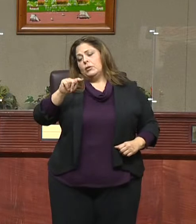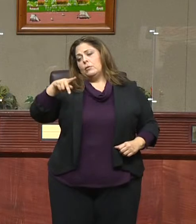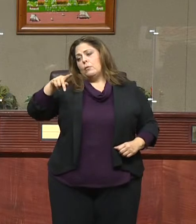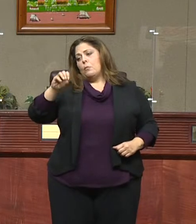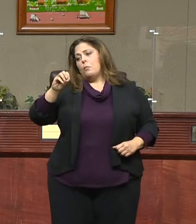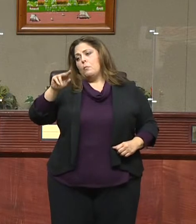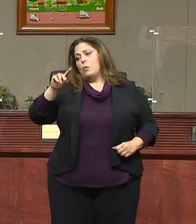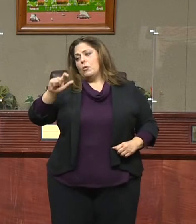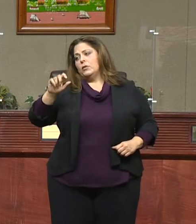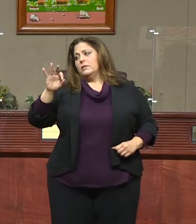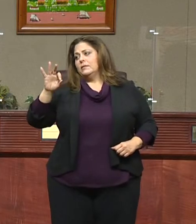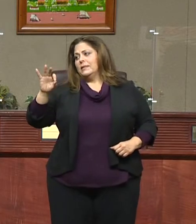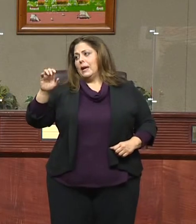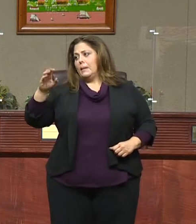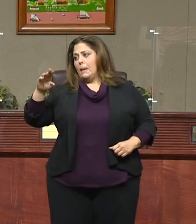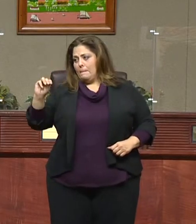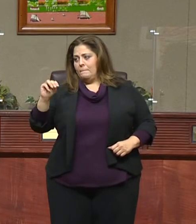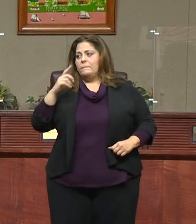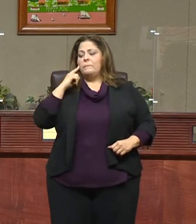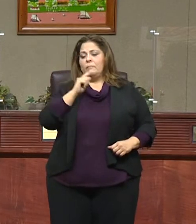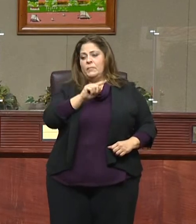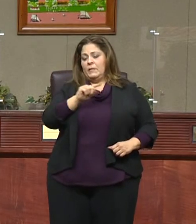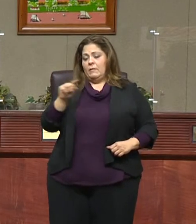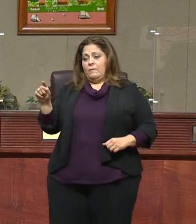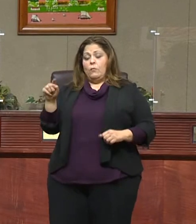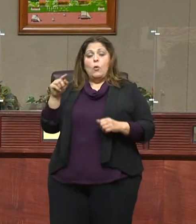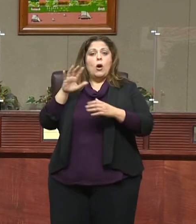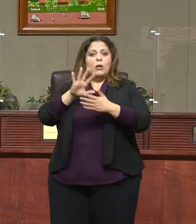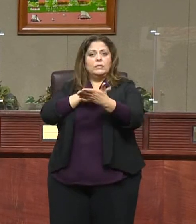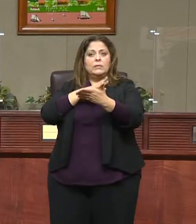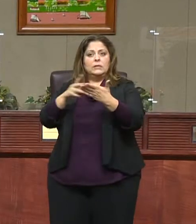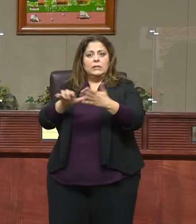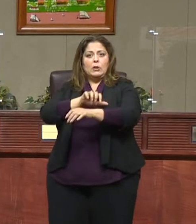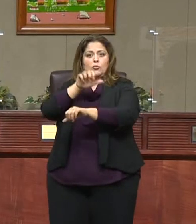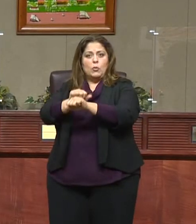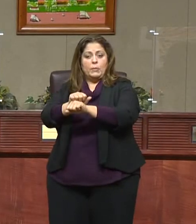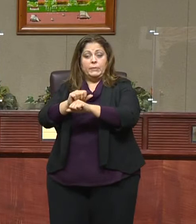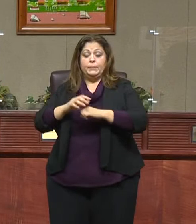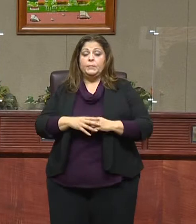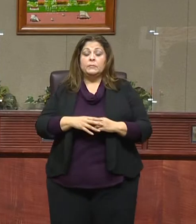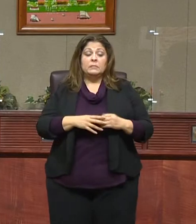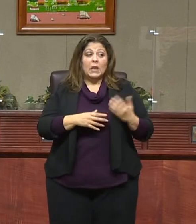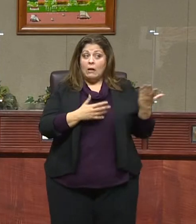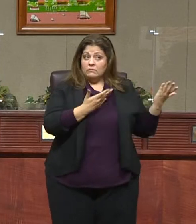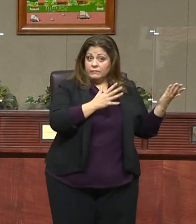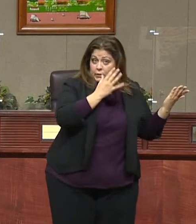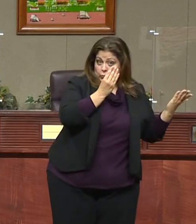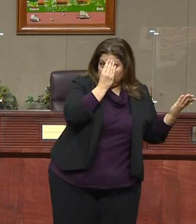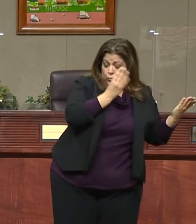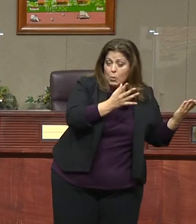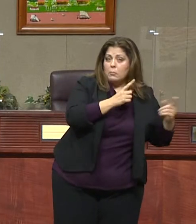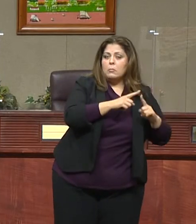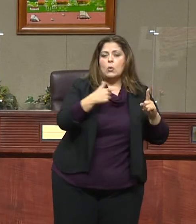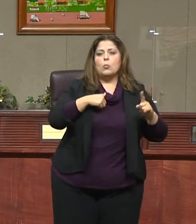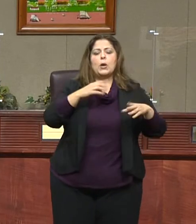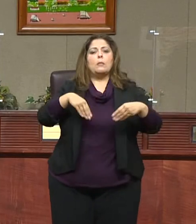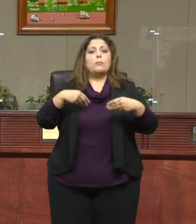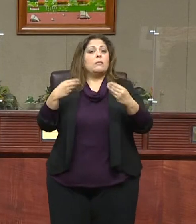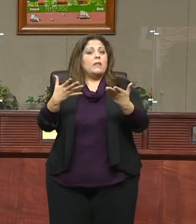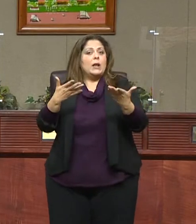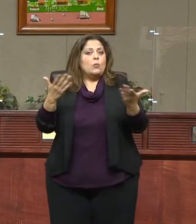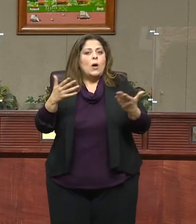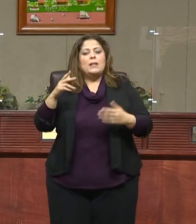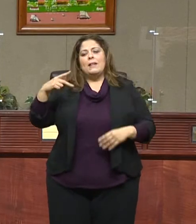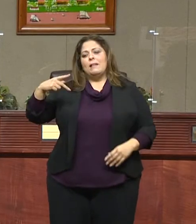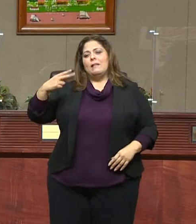www.patientportalfl.com to create your account and schedule an appointment. And just to let you all know, as the Mayor mentioned, that we are providing the Pfizer vaccine